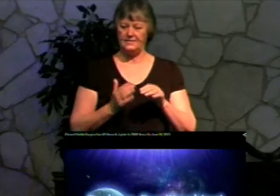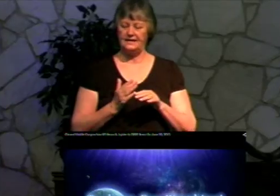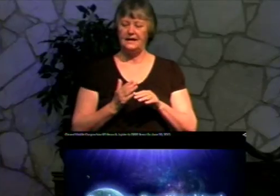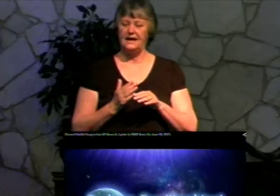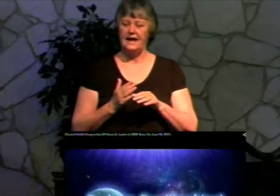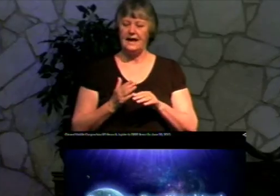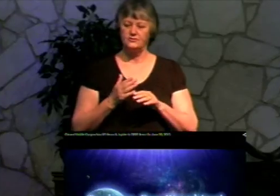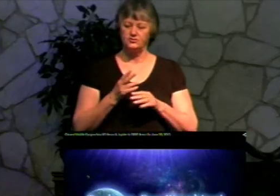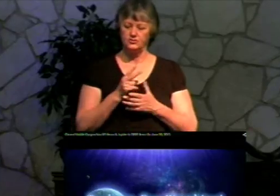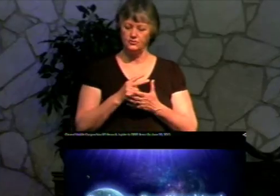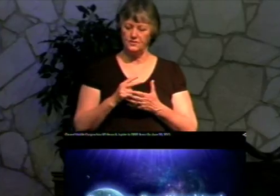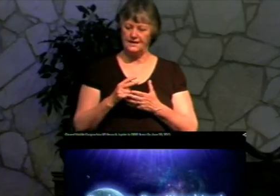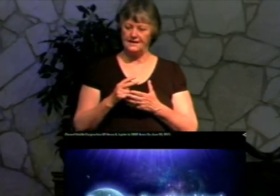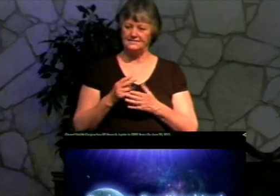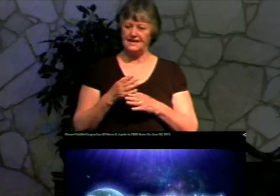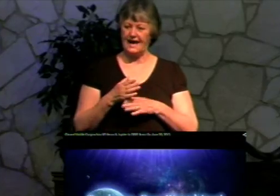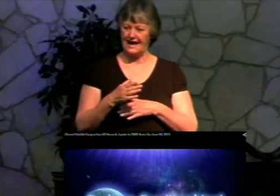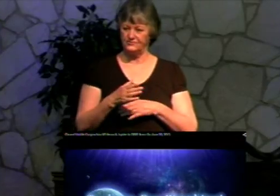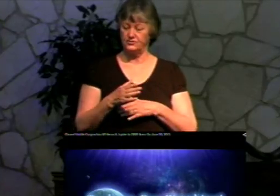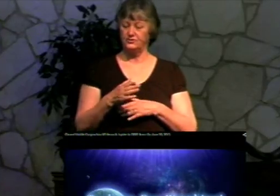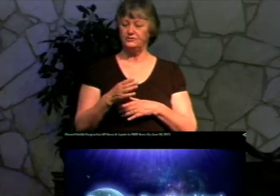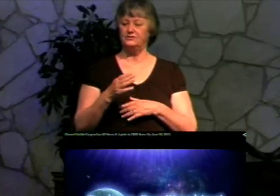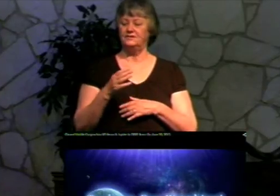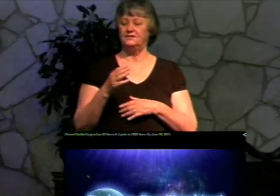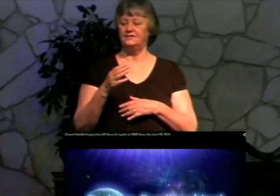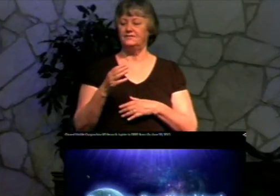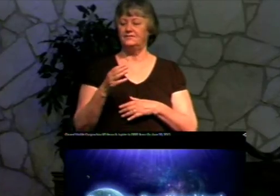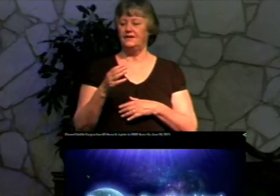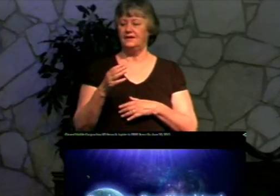that 2 weeks after the